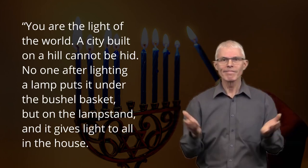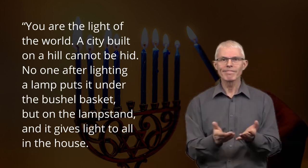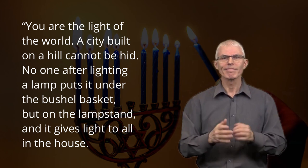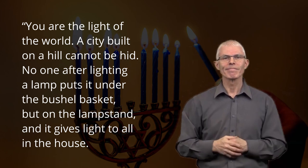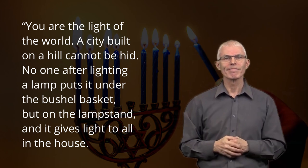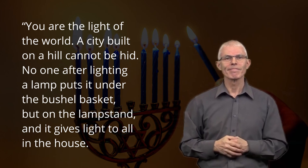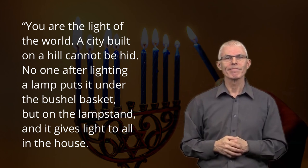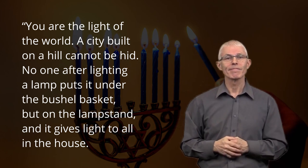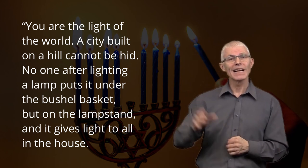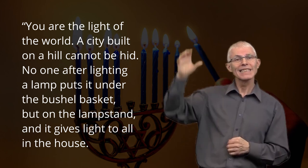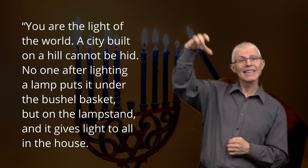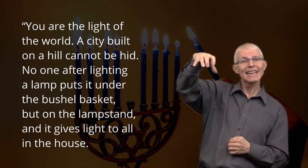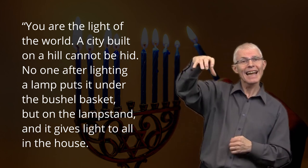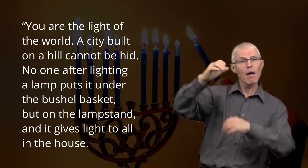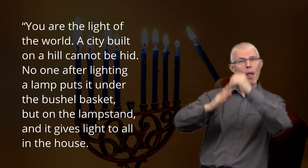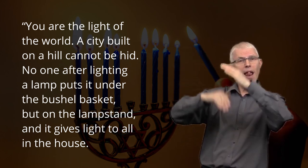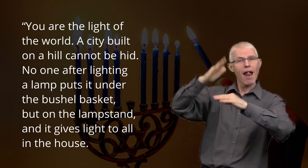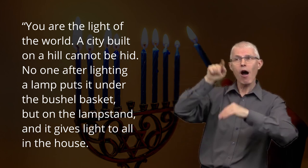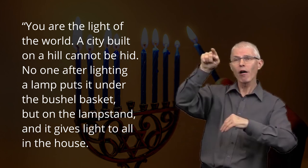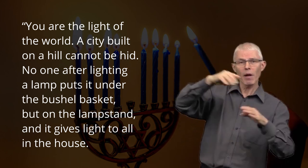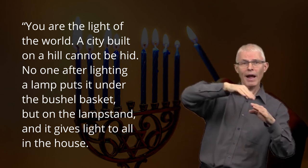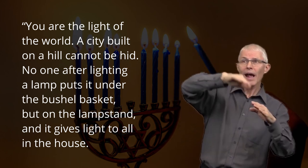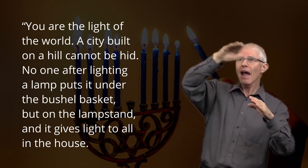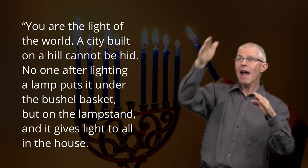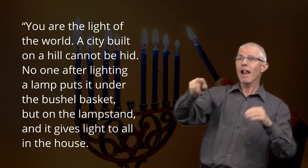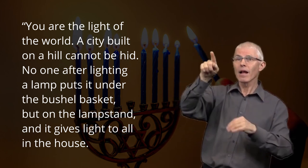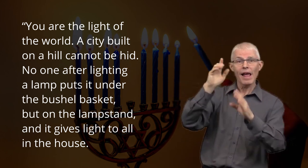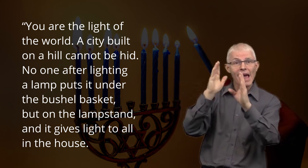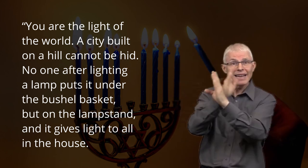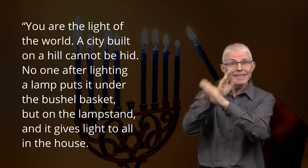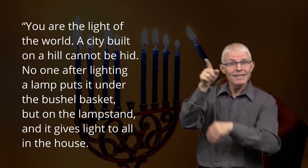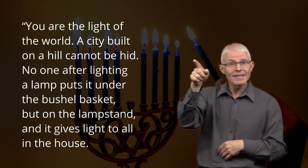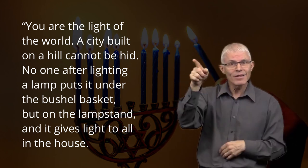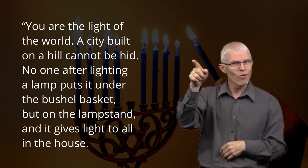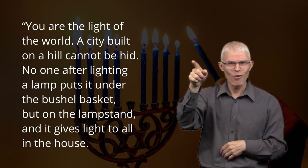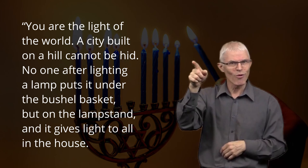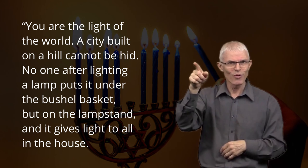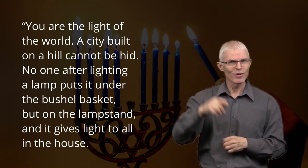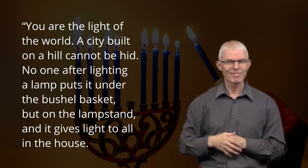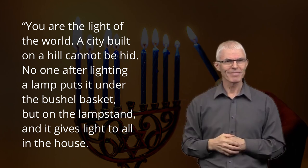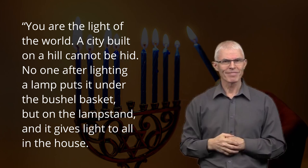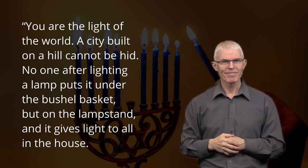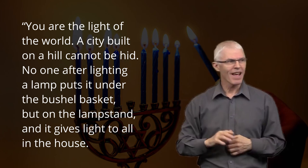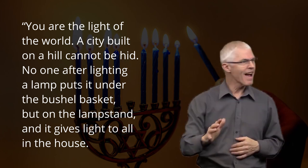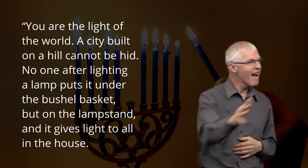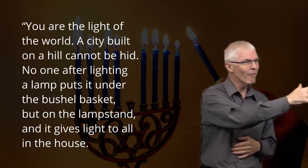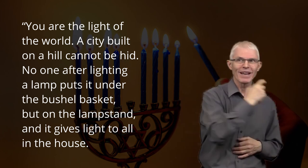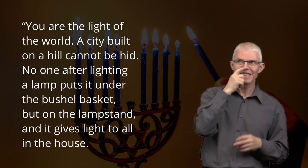You are the light of the world. A city built on a hill can't be hidden.